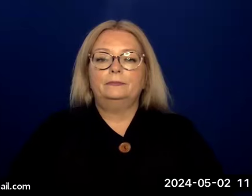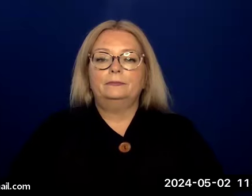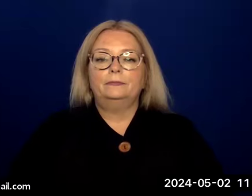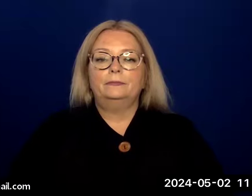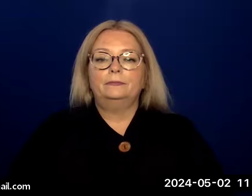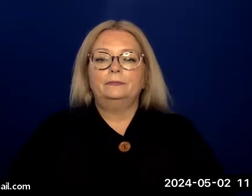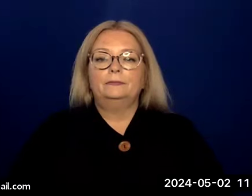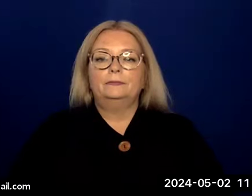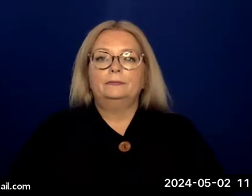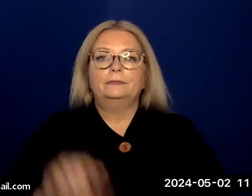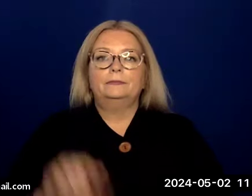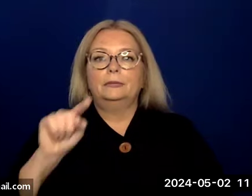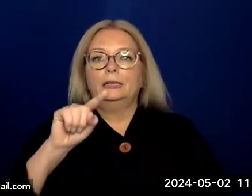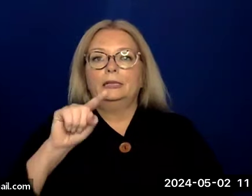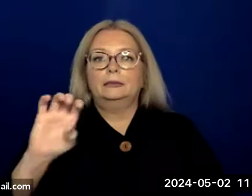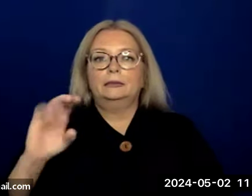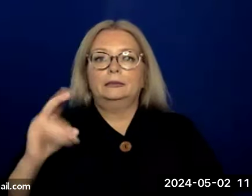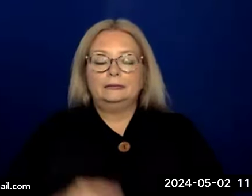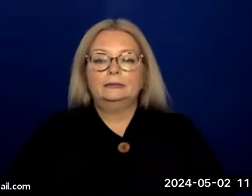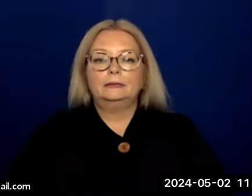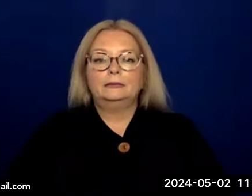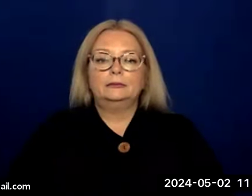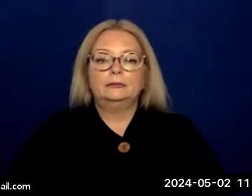Or Zach, please.